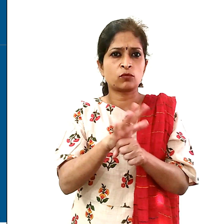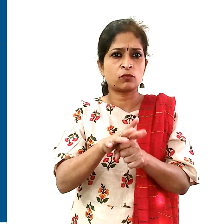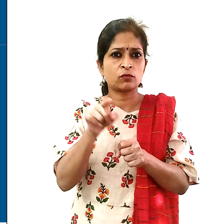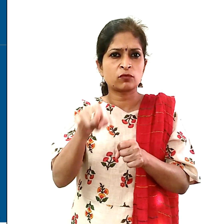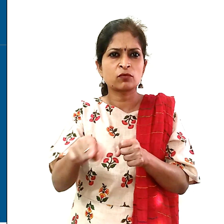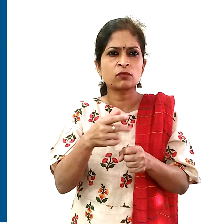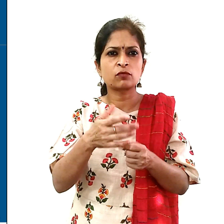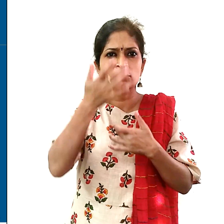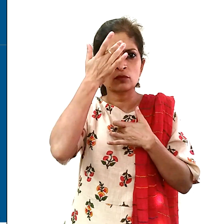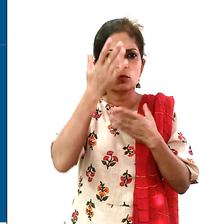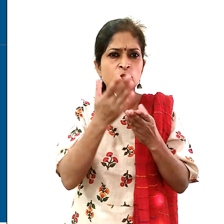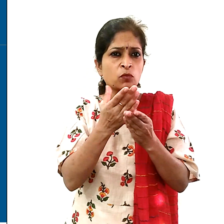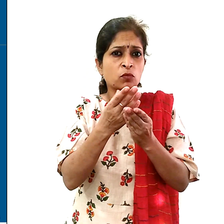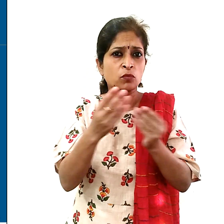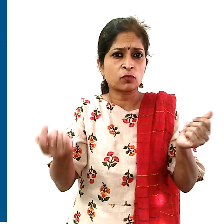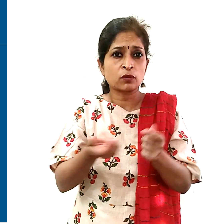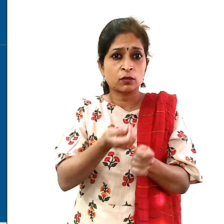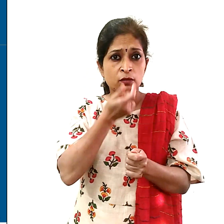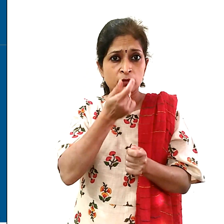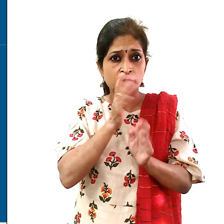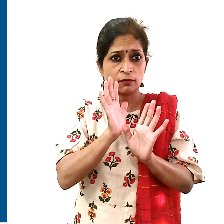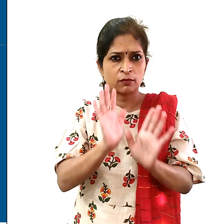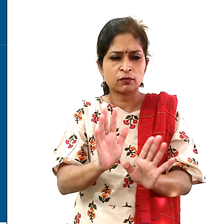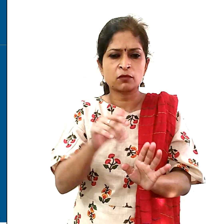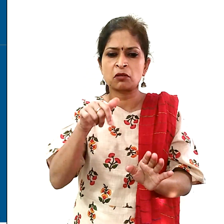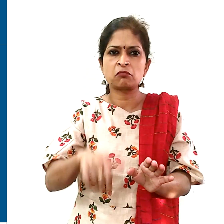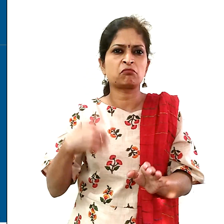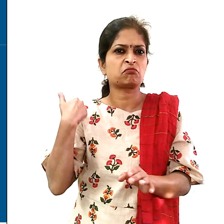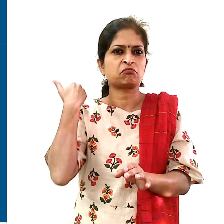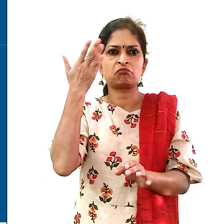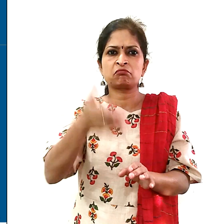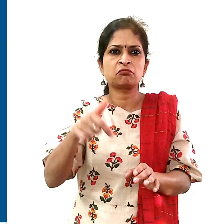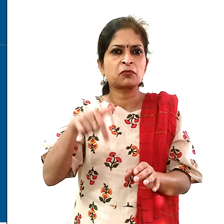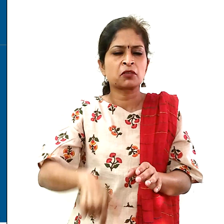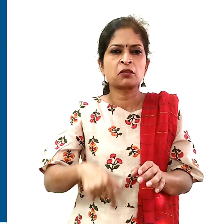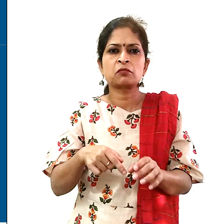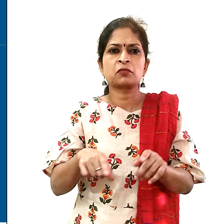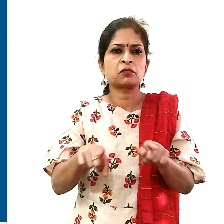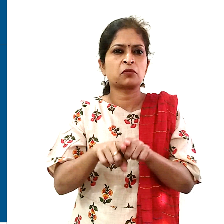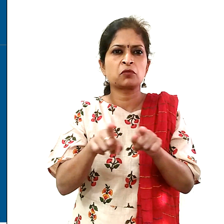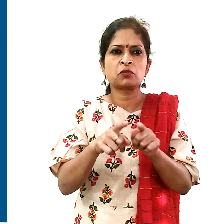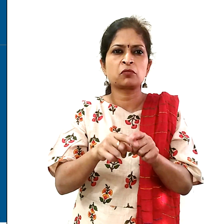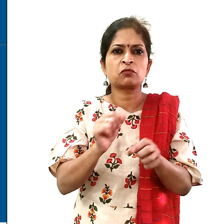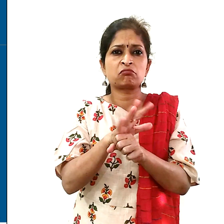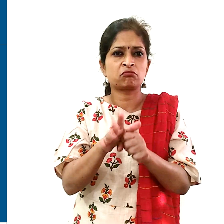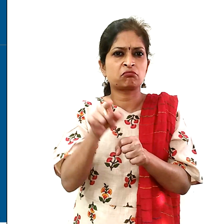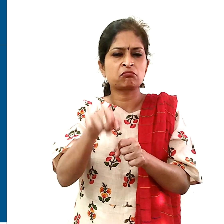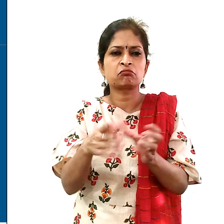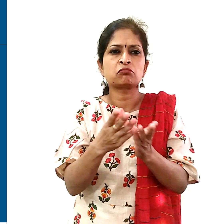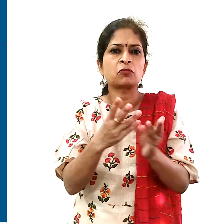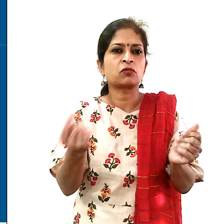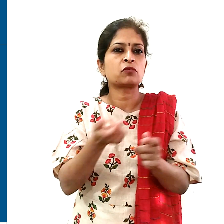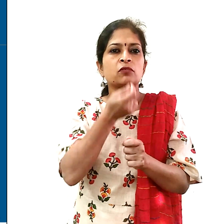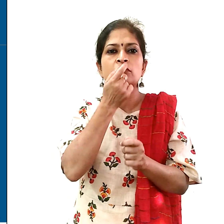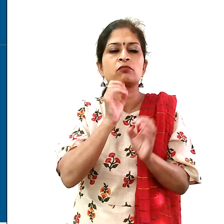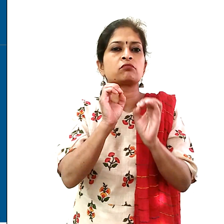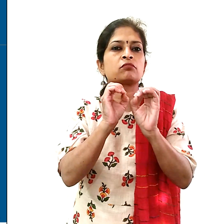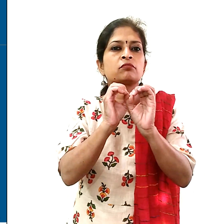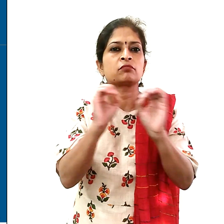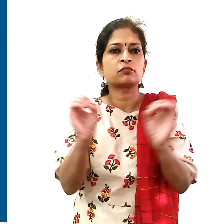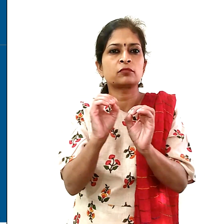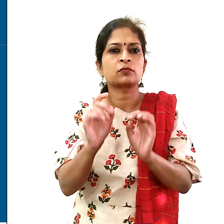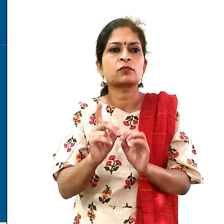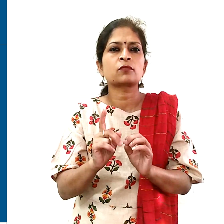any vaccine available for the treatment of coronavirus infection? As of now, there is no vaccine available for the treatment